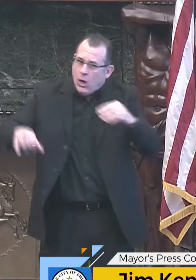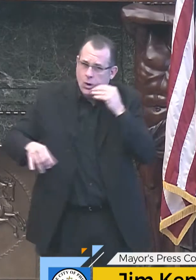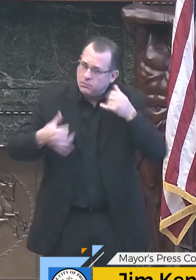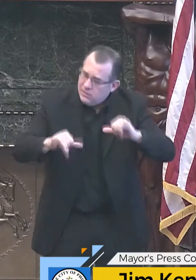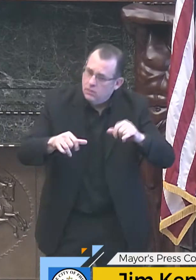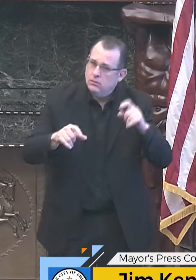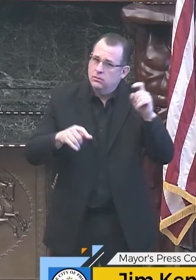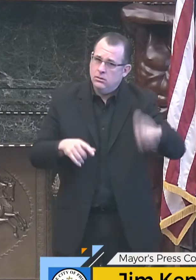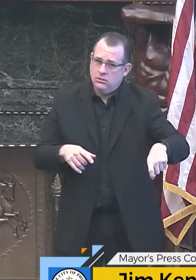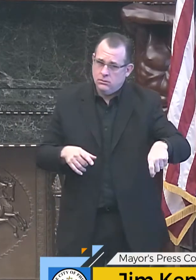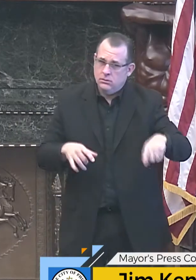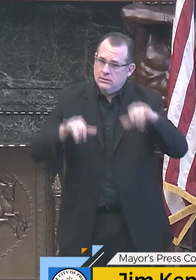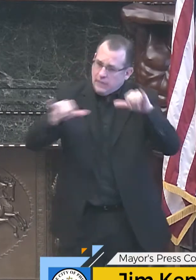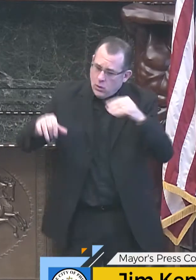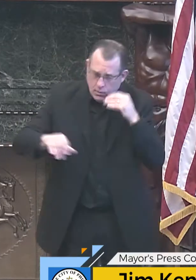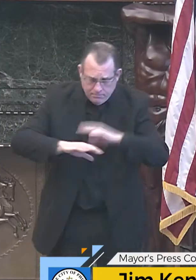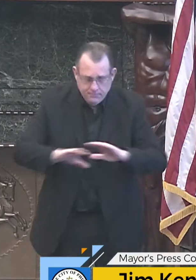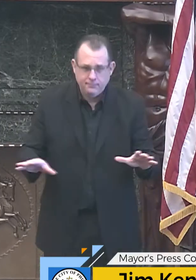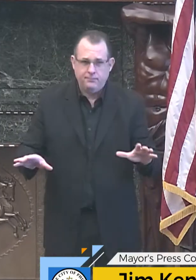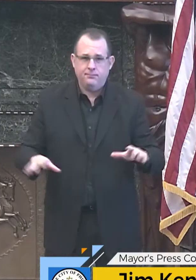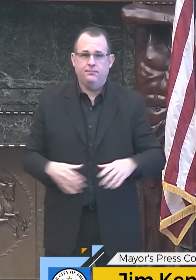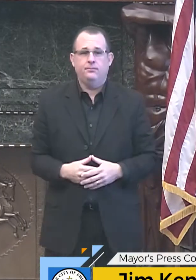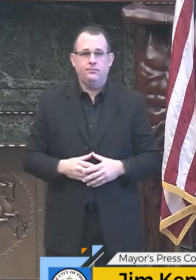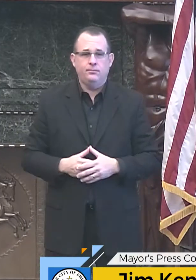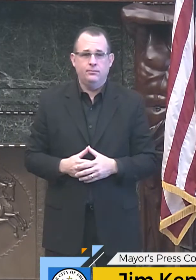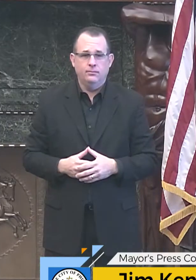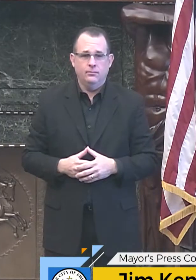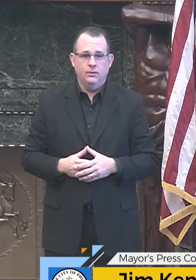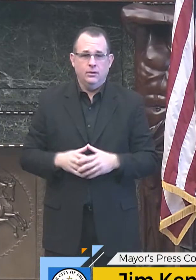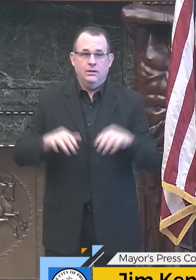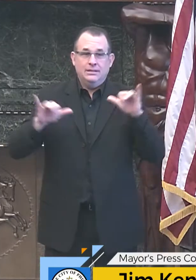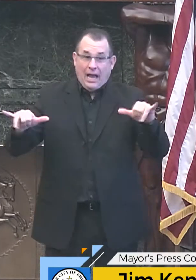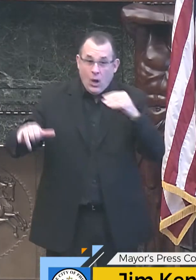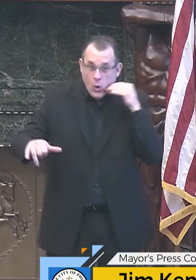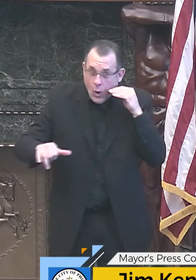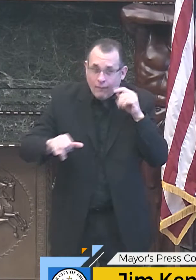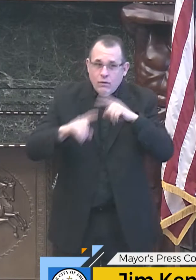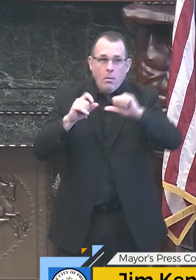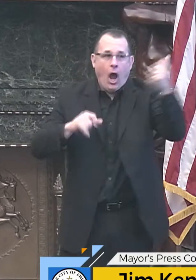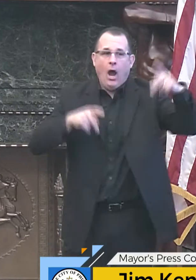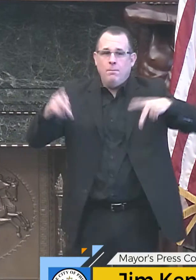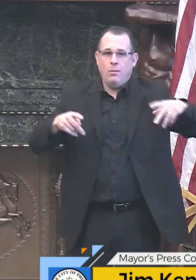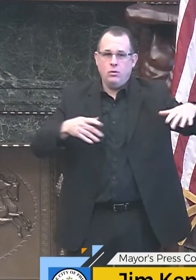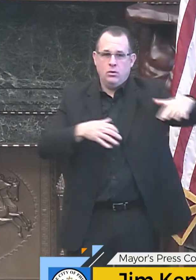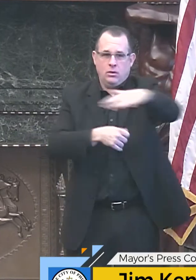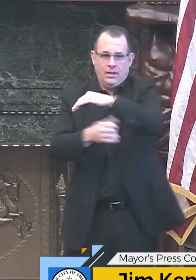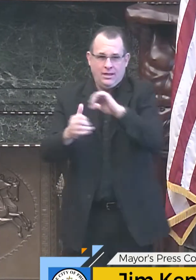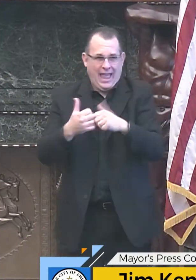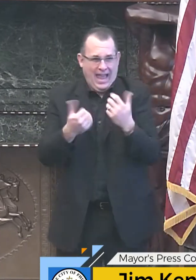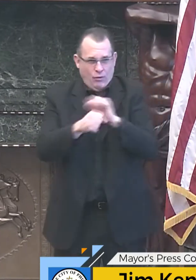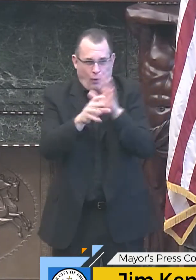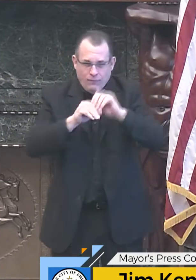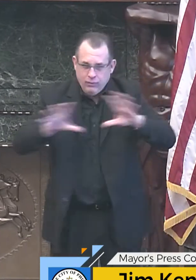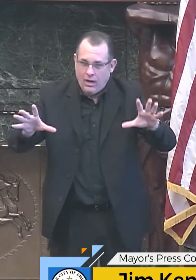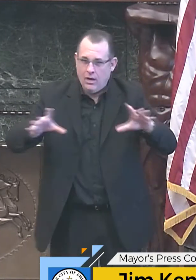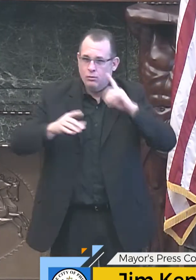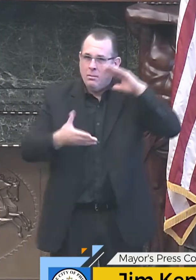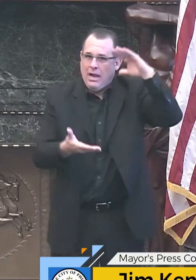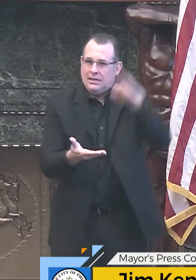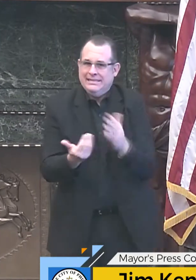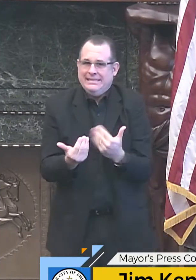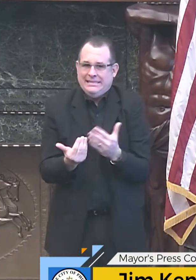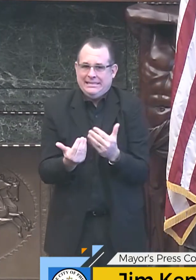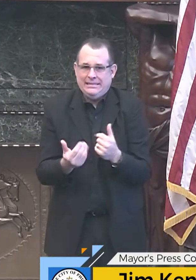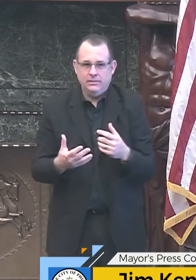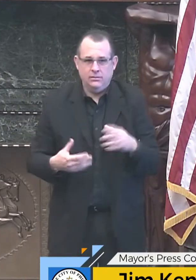stay at home. Staying home and away from others is the best way we can help to reduce the spread of COVID-19. But if residents